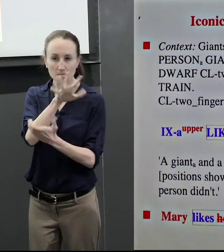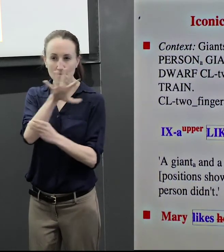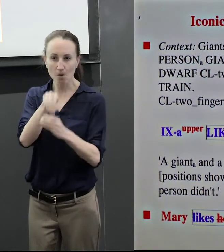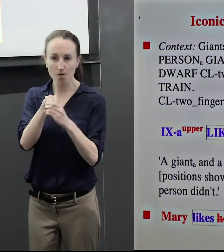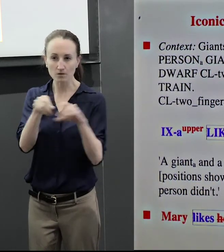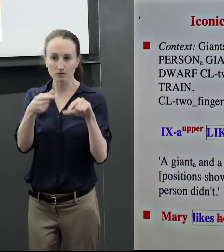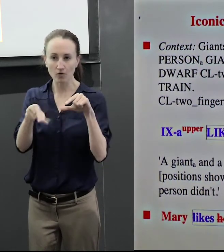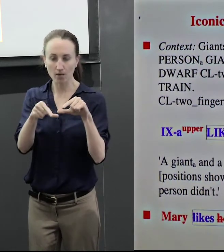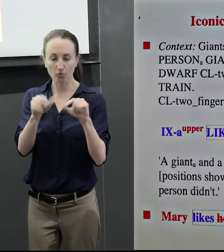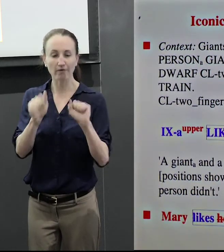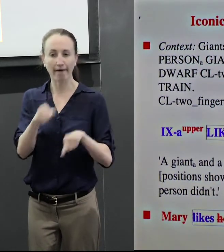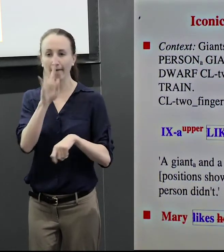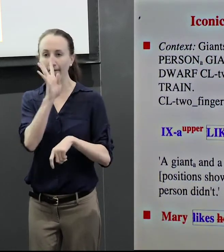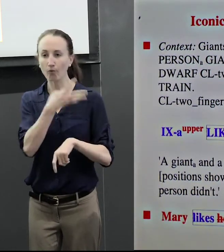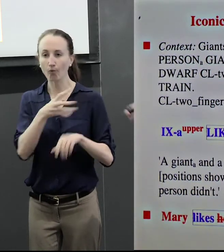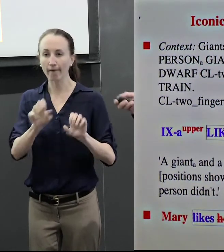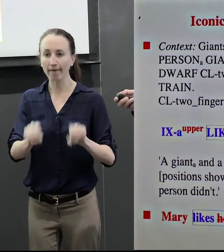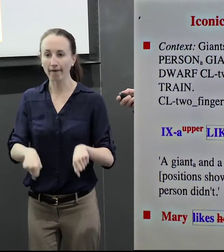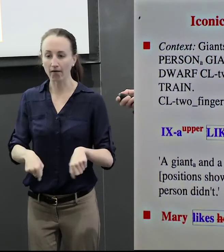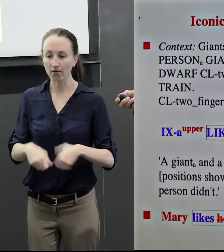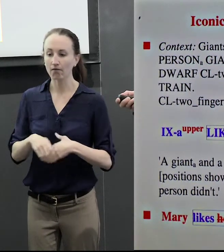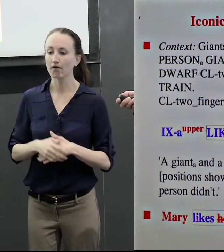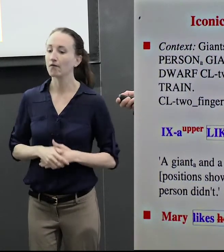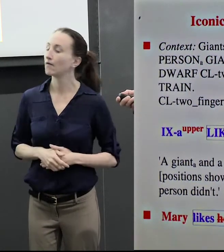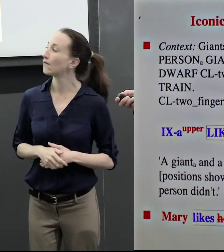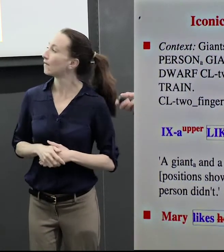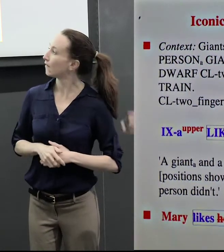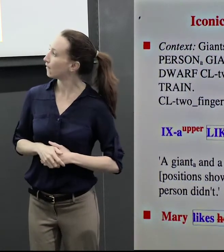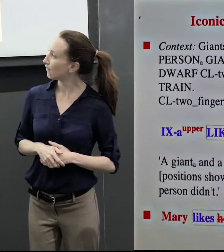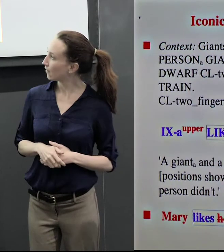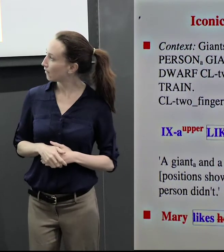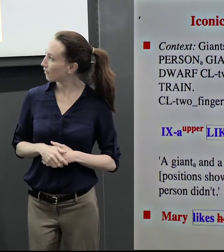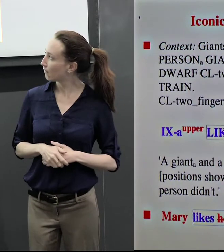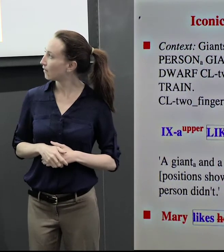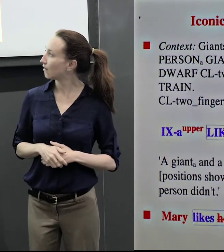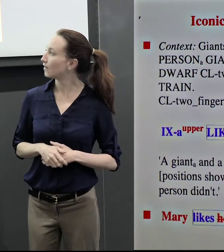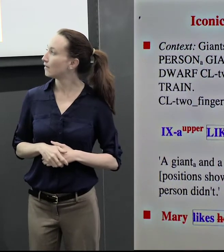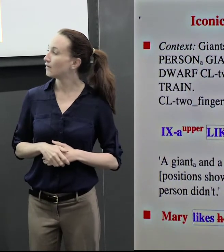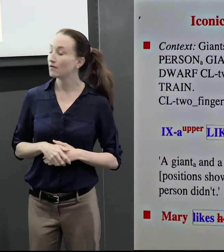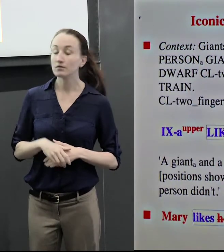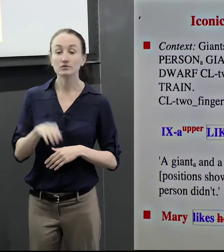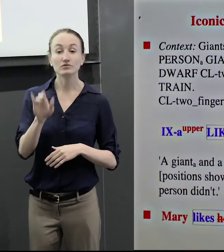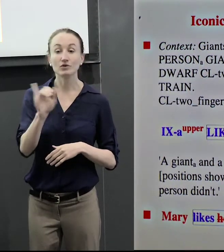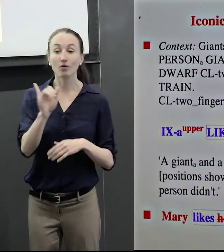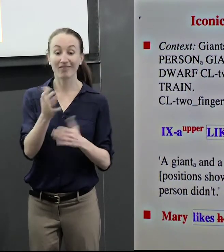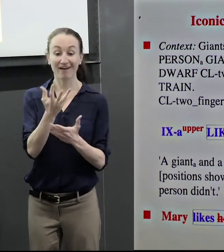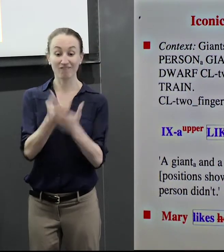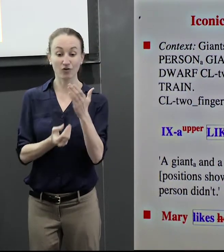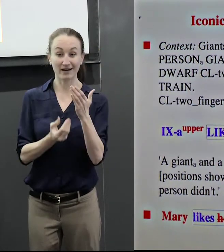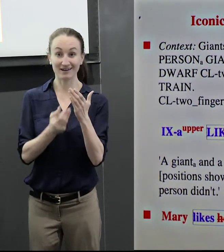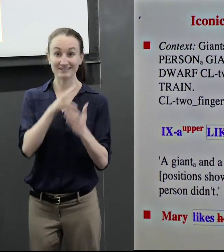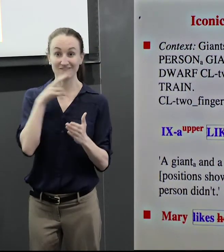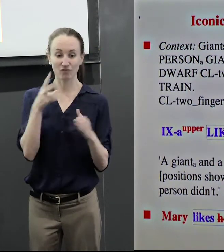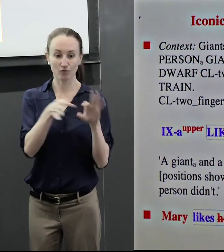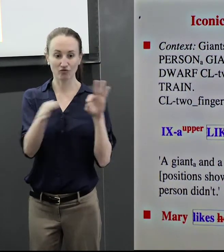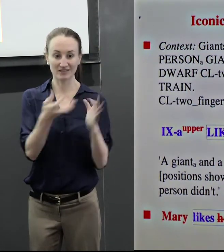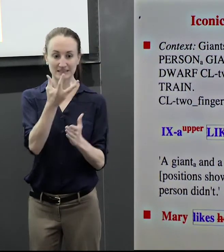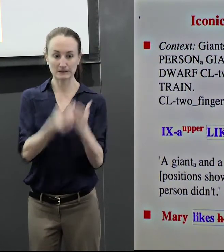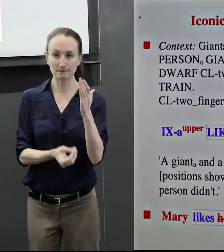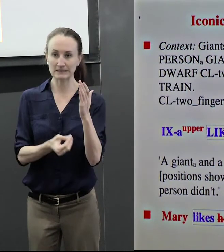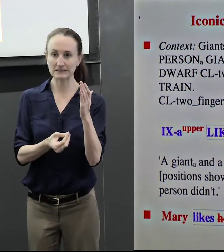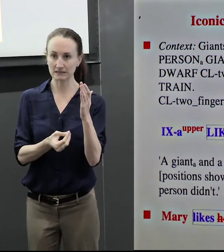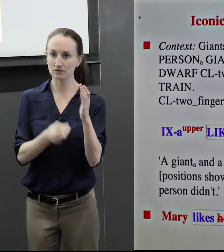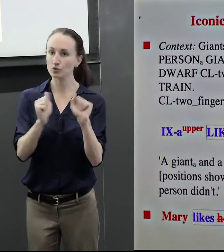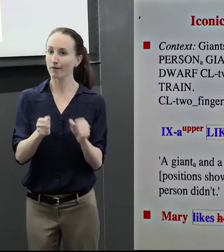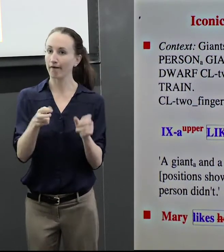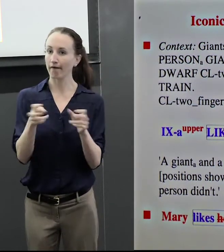the process that copies the missing verb phrase, which is in the box in the screen,